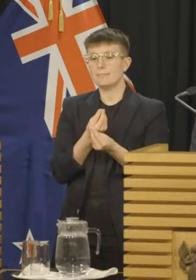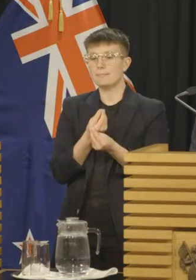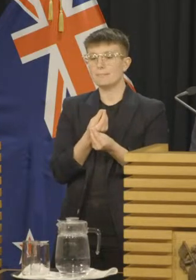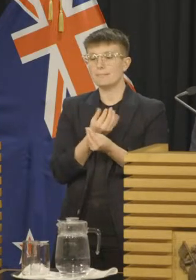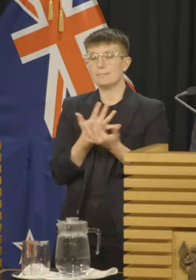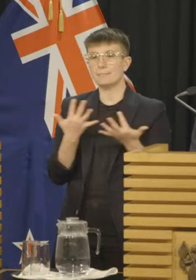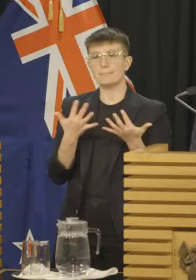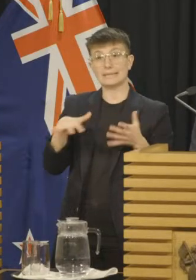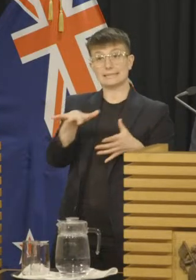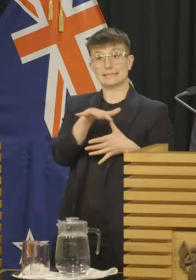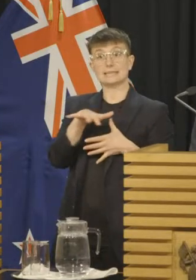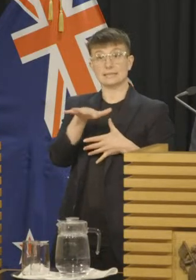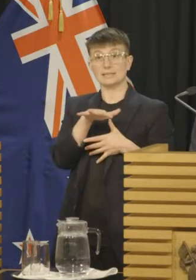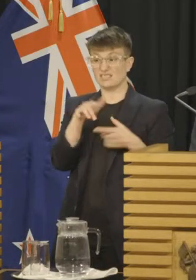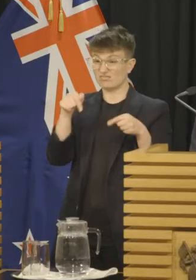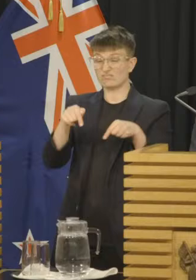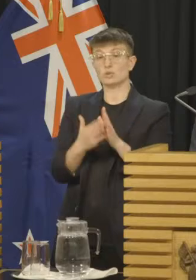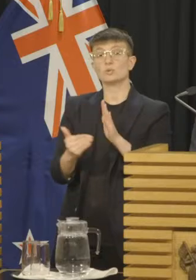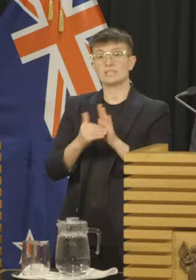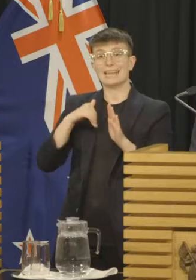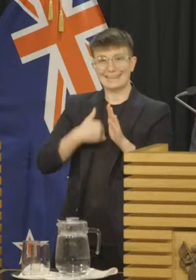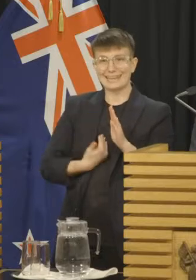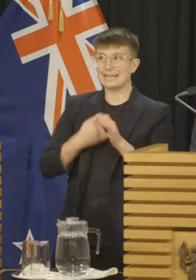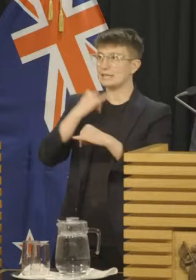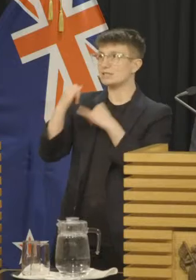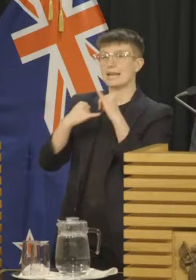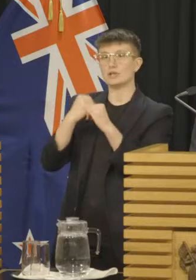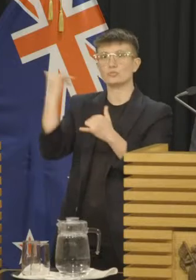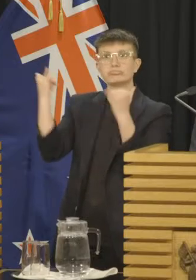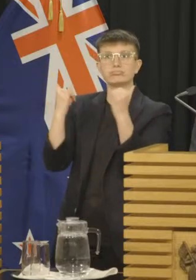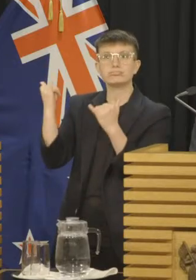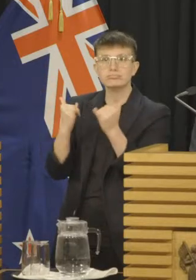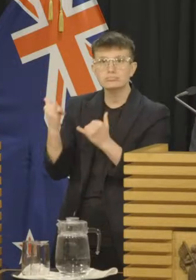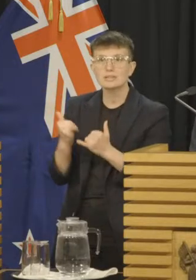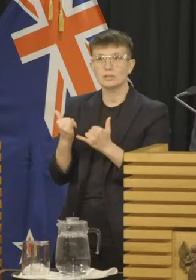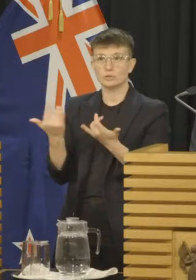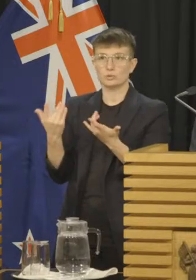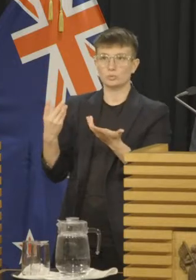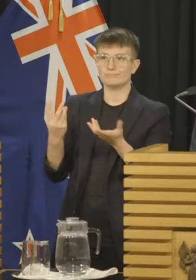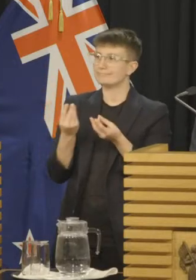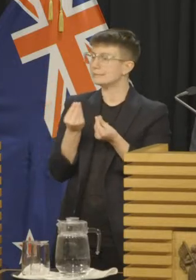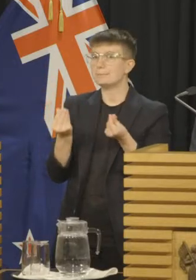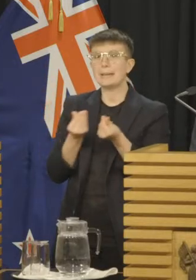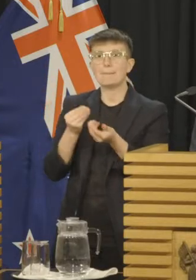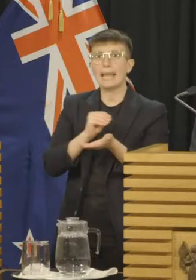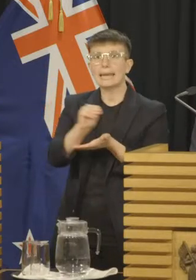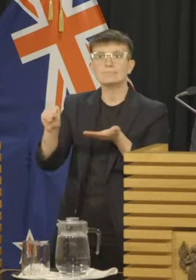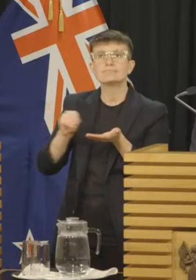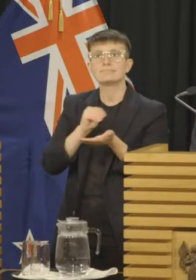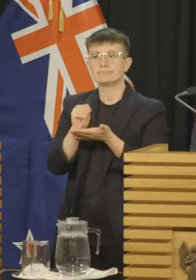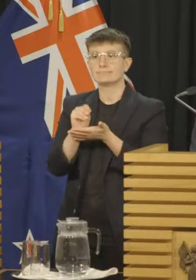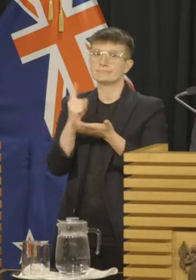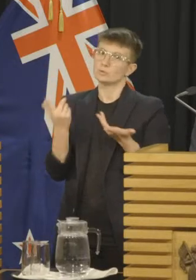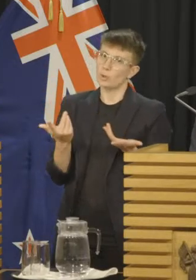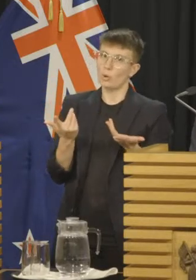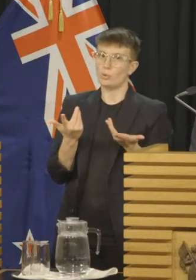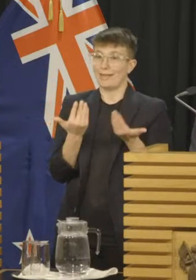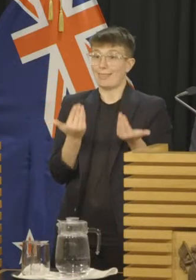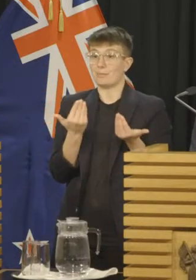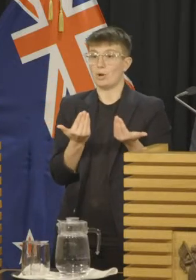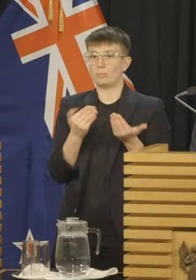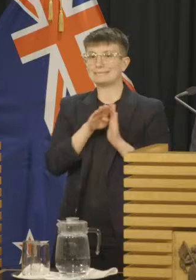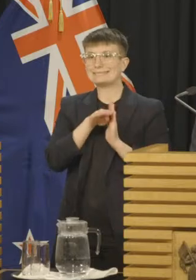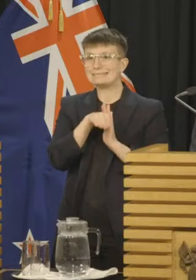international education providers have suffered enormously due to the current travel restrictions. That's why today the government is